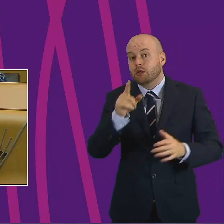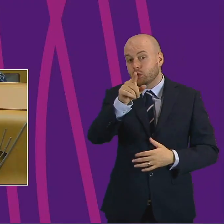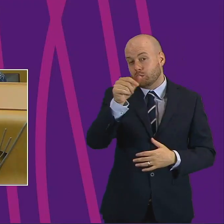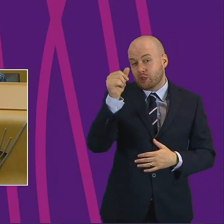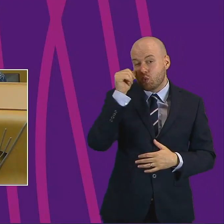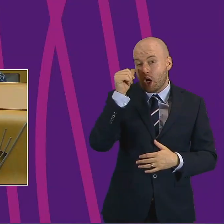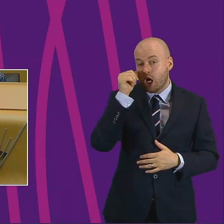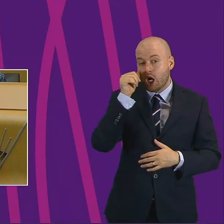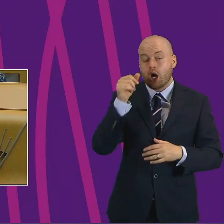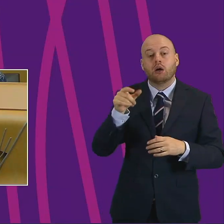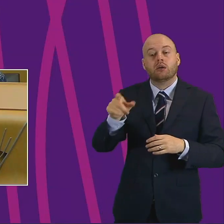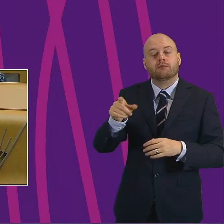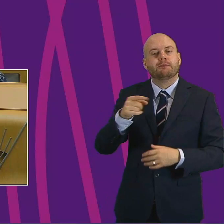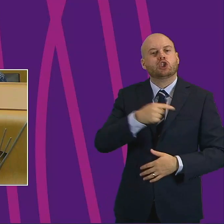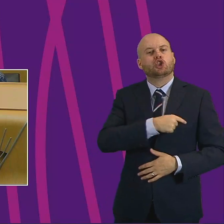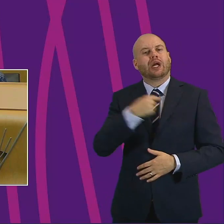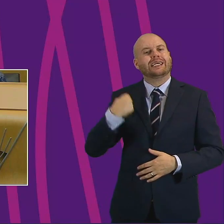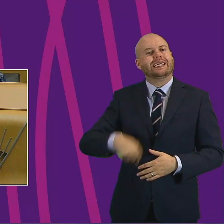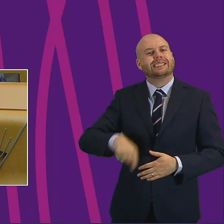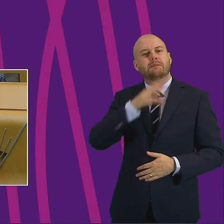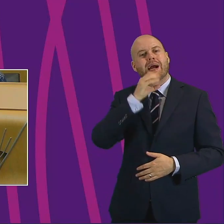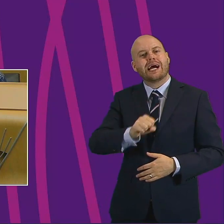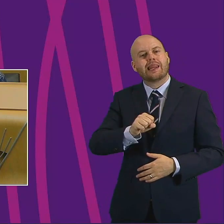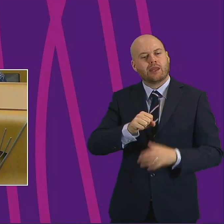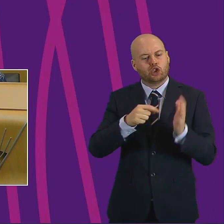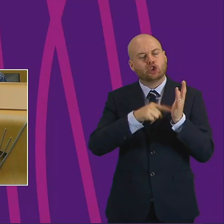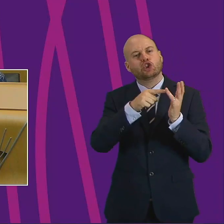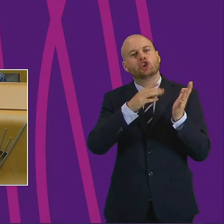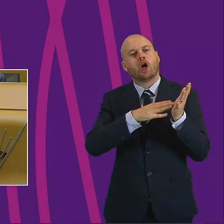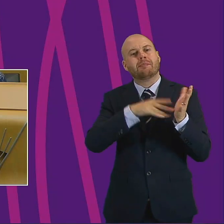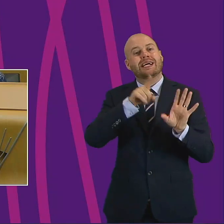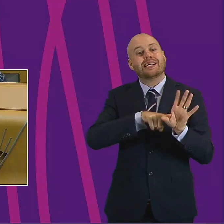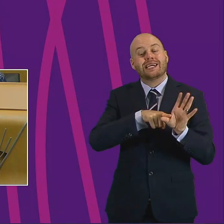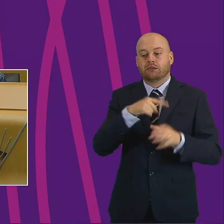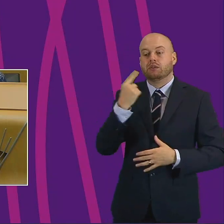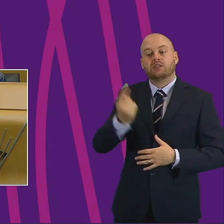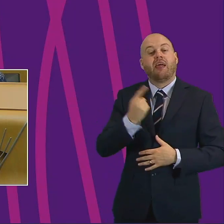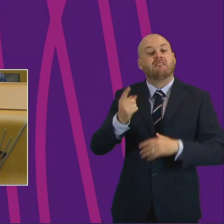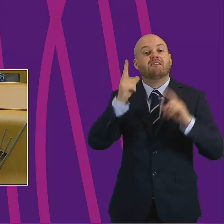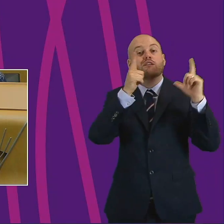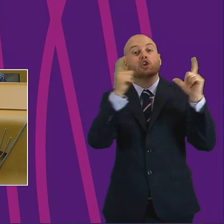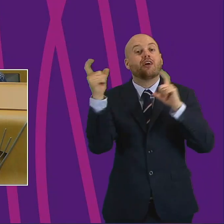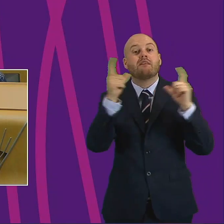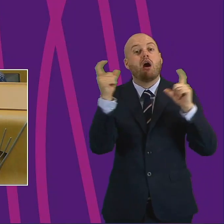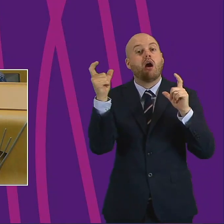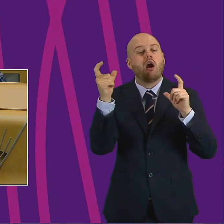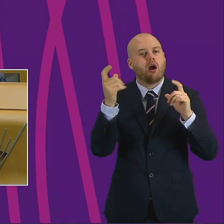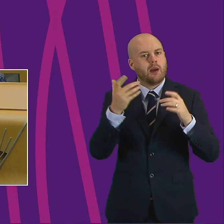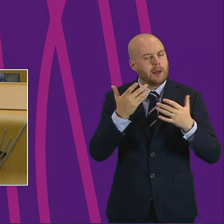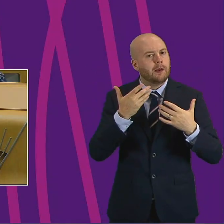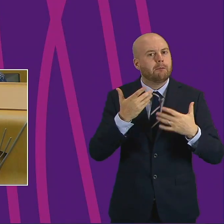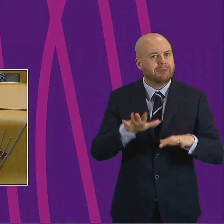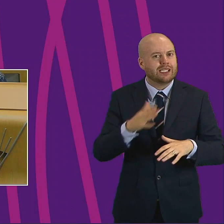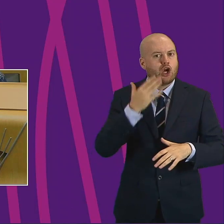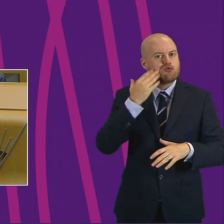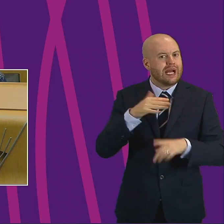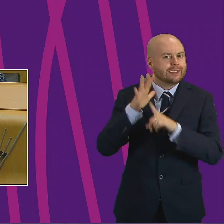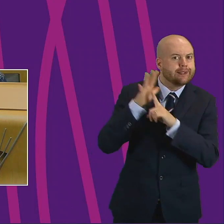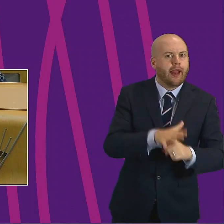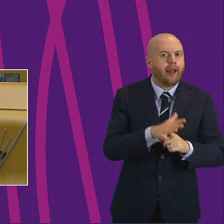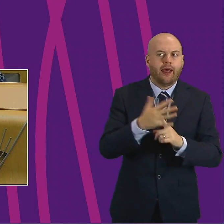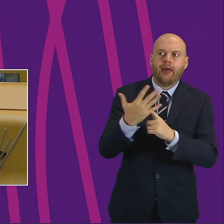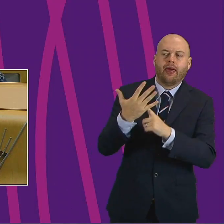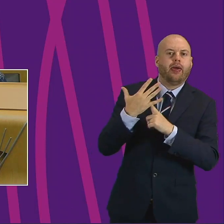photographer who is a Chinese gentleman in Glasgow, was racially abused and punched on the head. According to